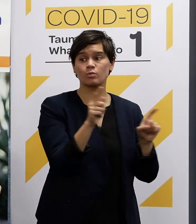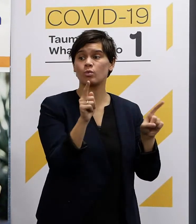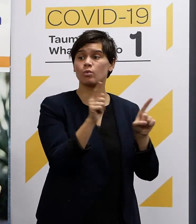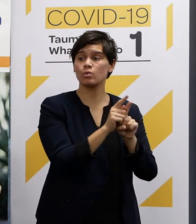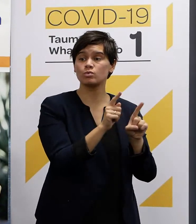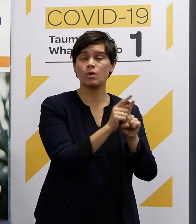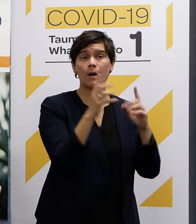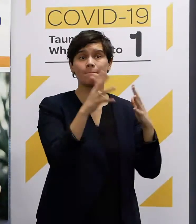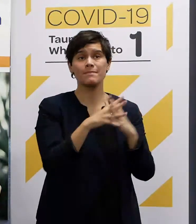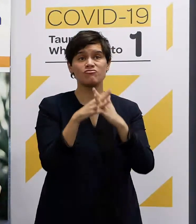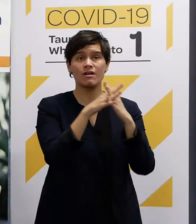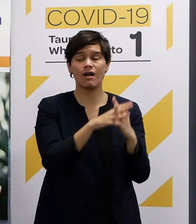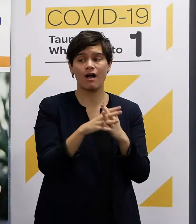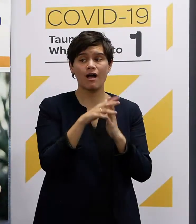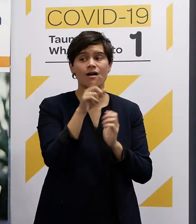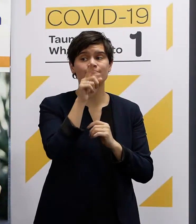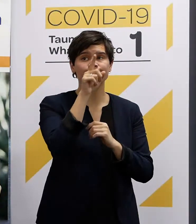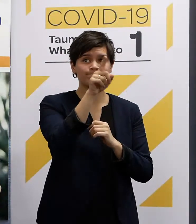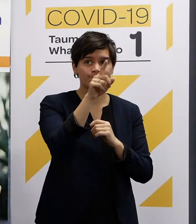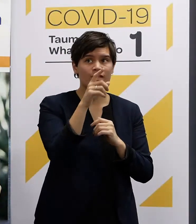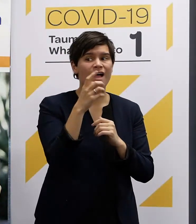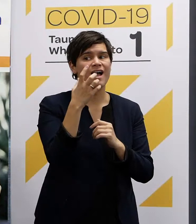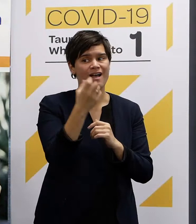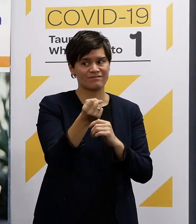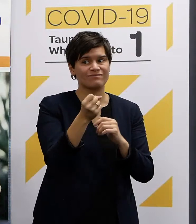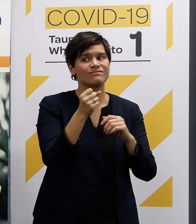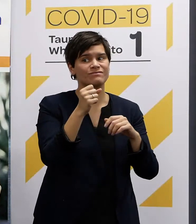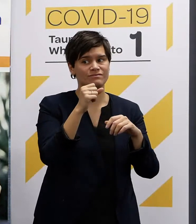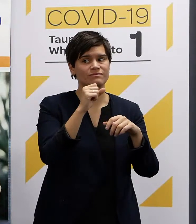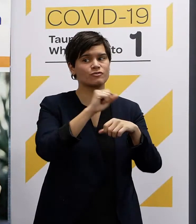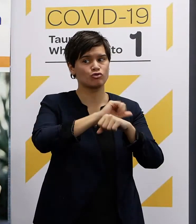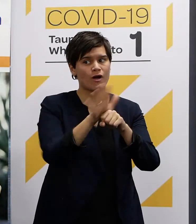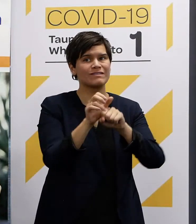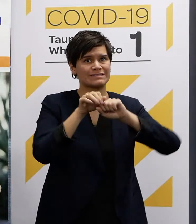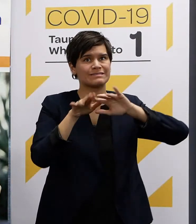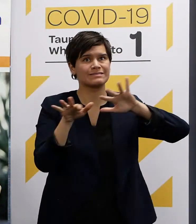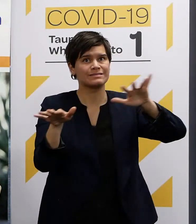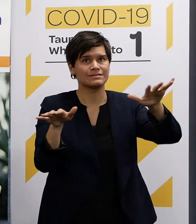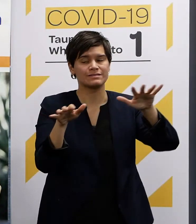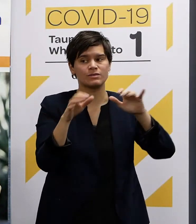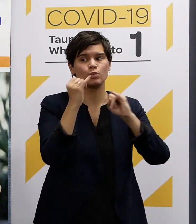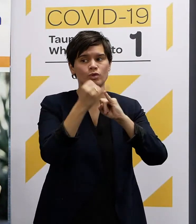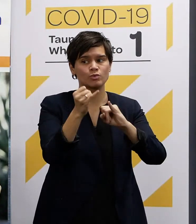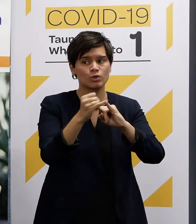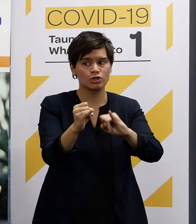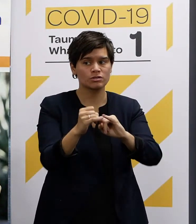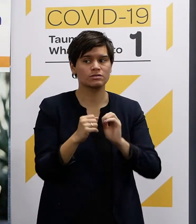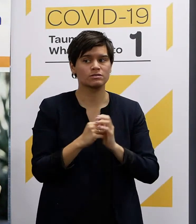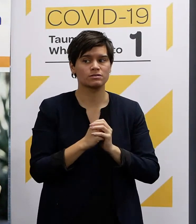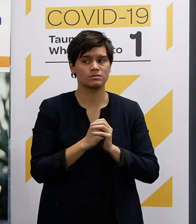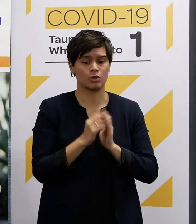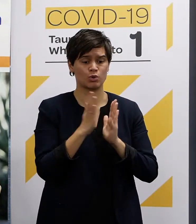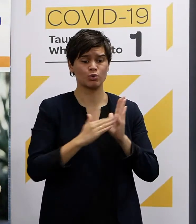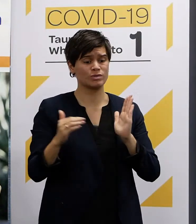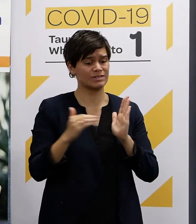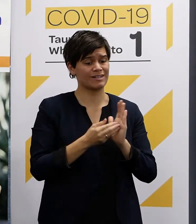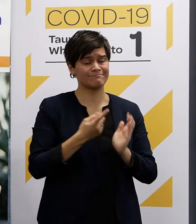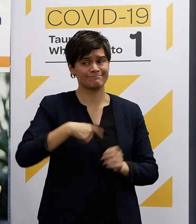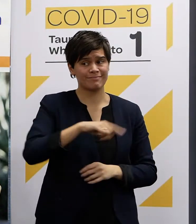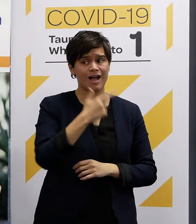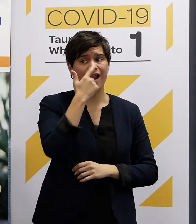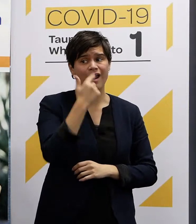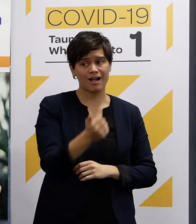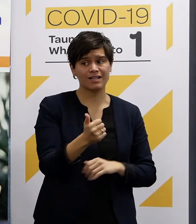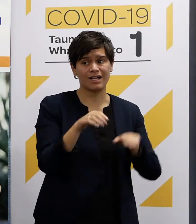the USA in a number of parts. So I think it's been a reminder to people. We are in a very fortunate position here to be in alert